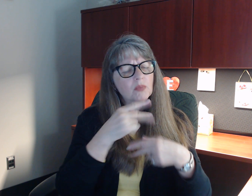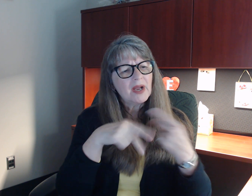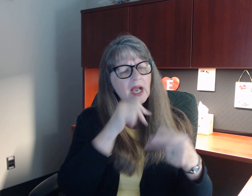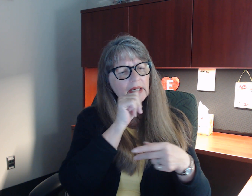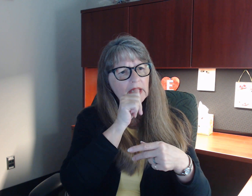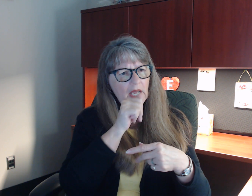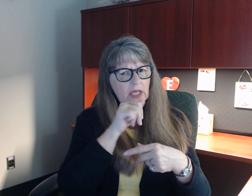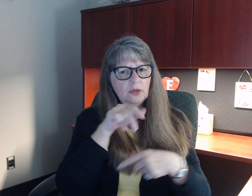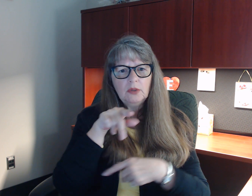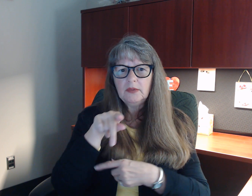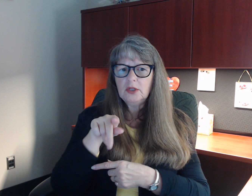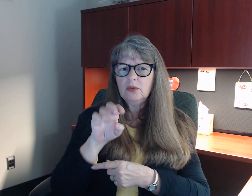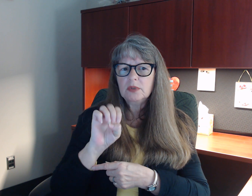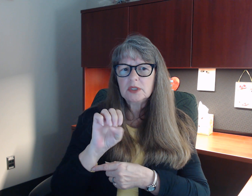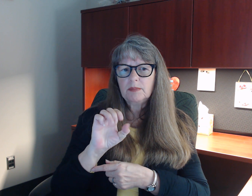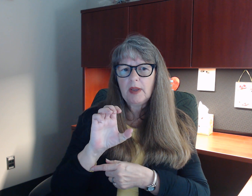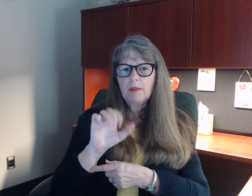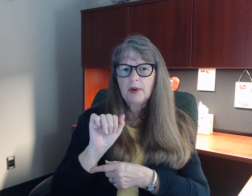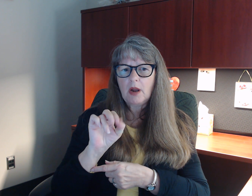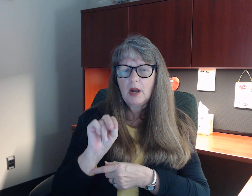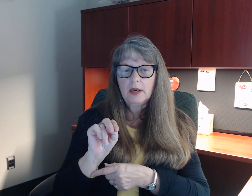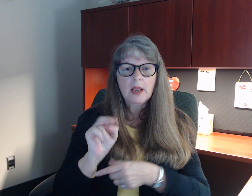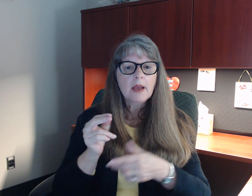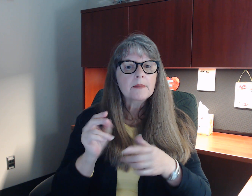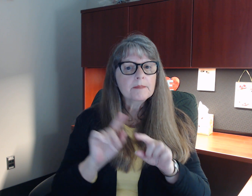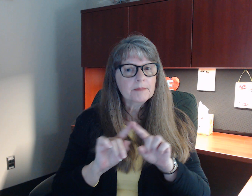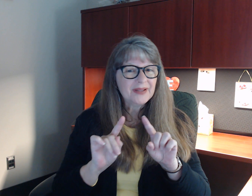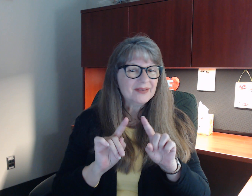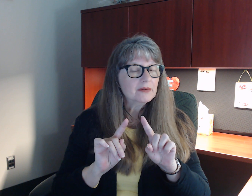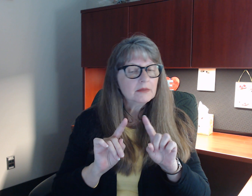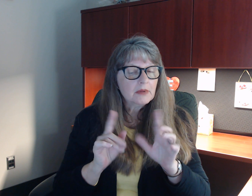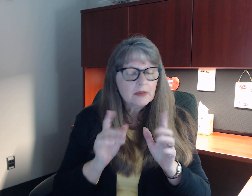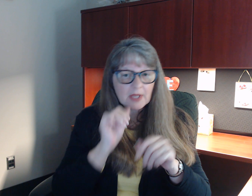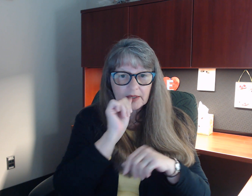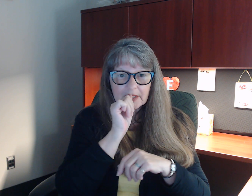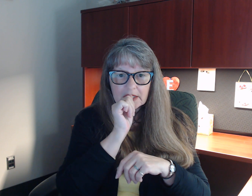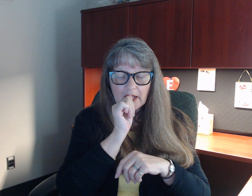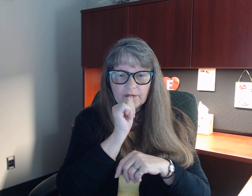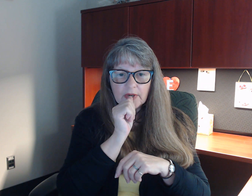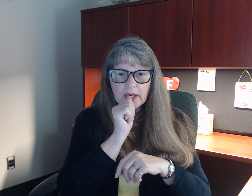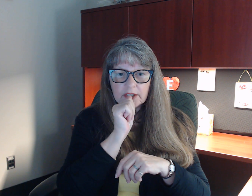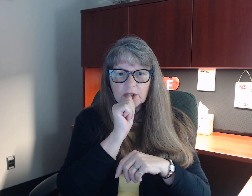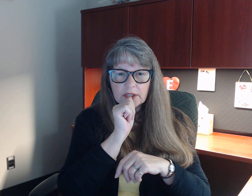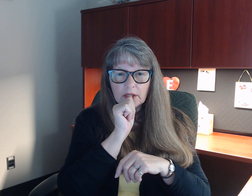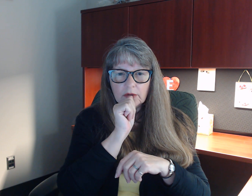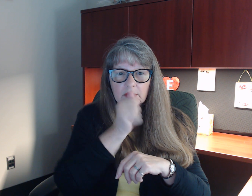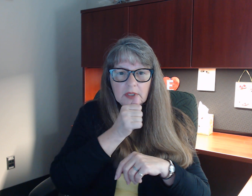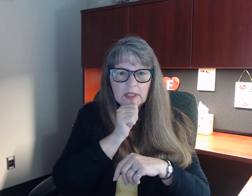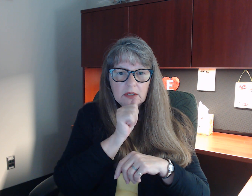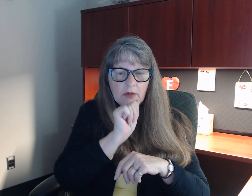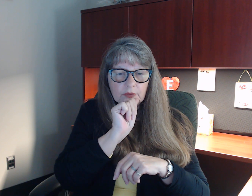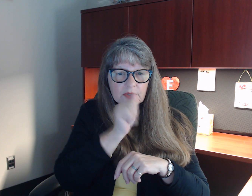kind of nut? Then you would spell pecan. But that's a sign for nut because you're getting it off your